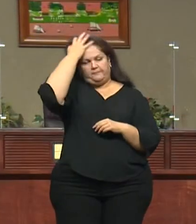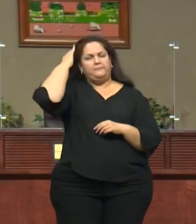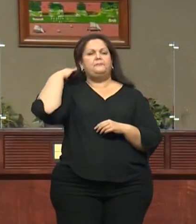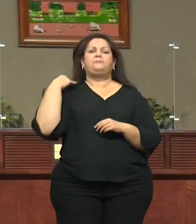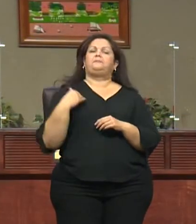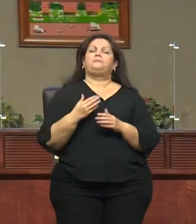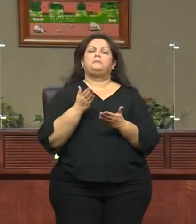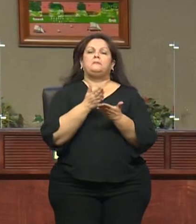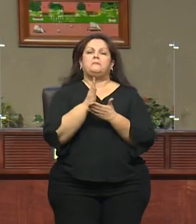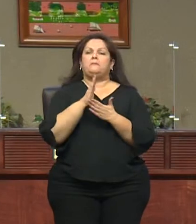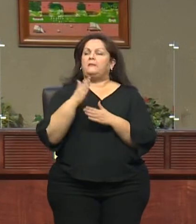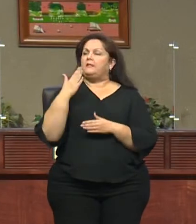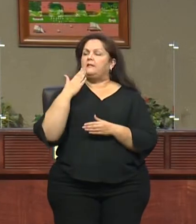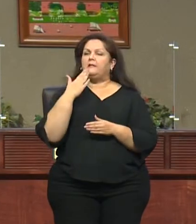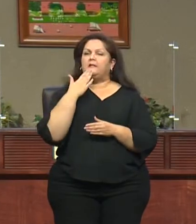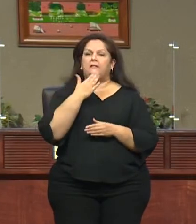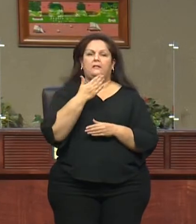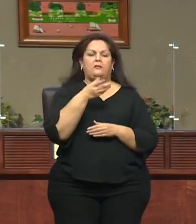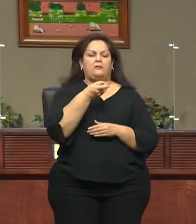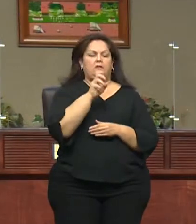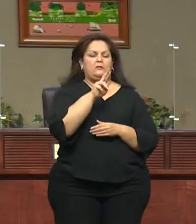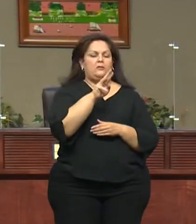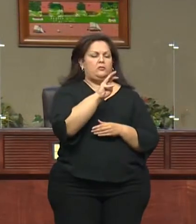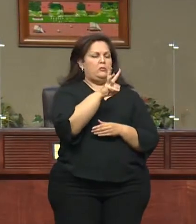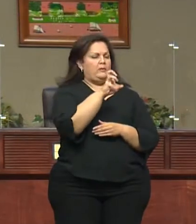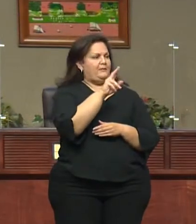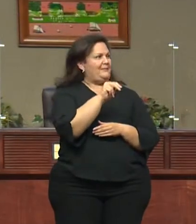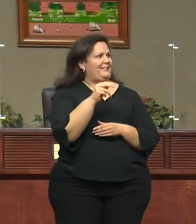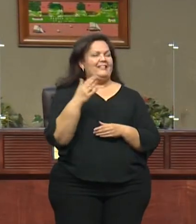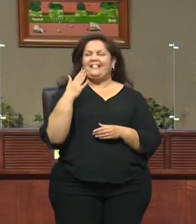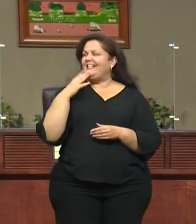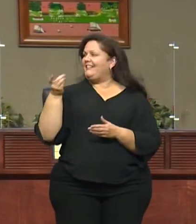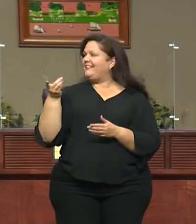All right, thank you, Dr. Williamson. Thank you, Dr. Pino.